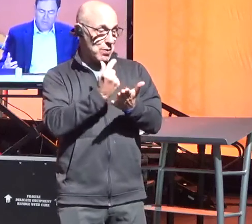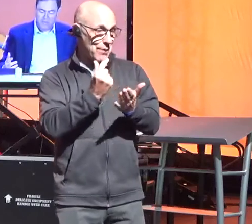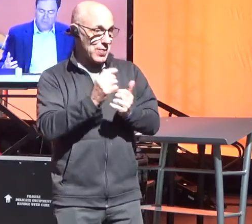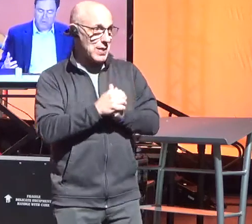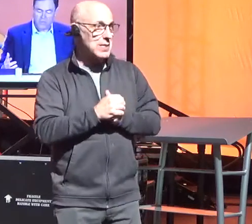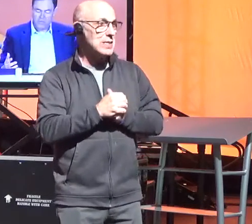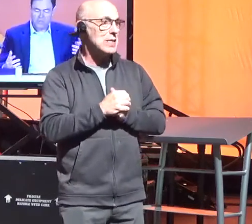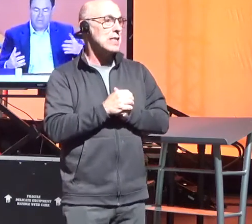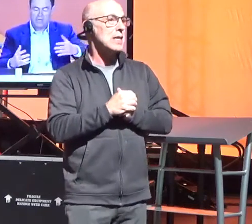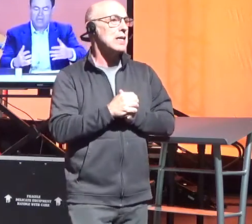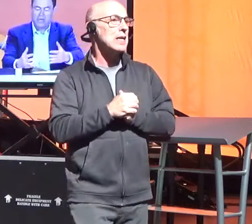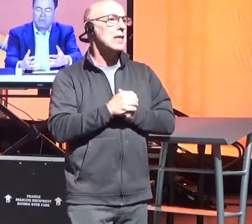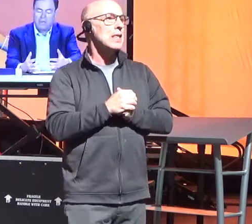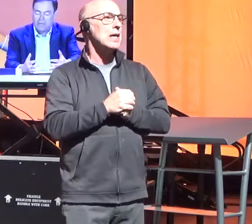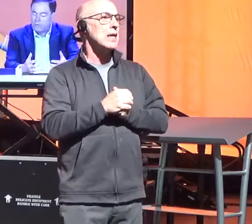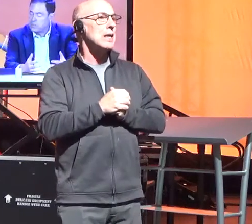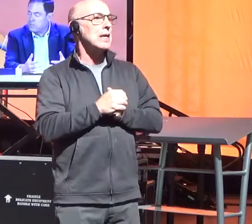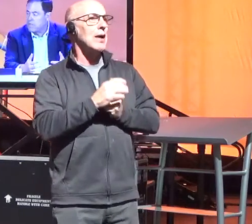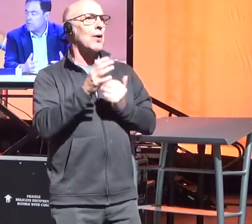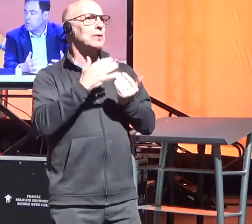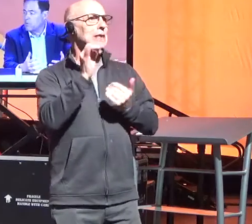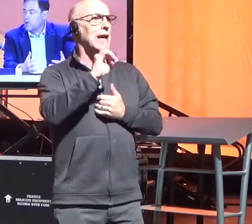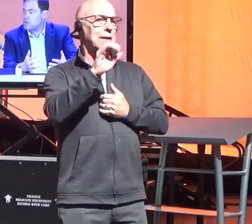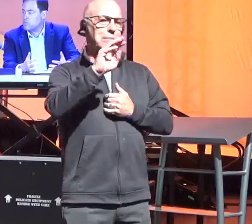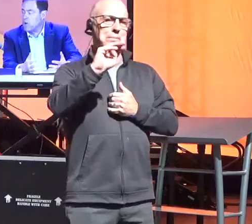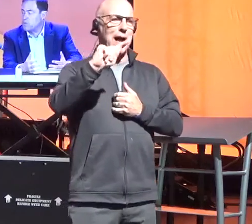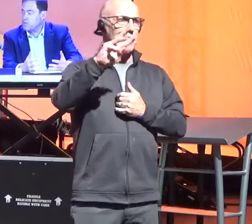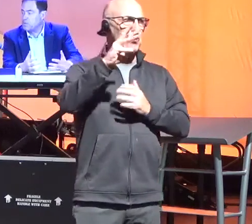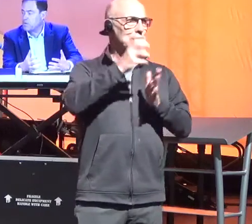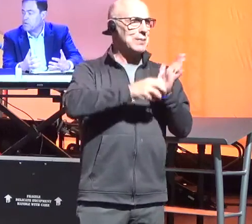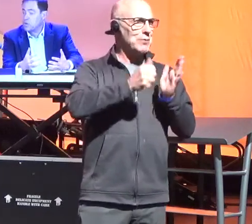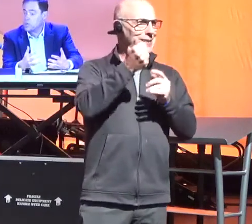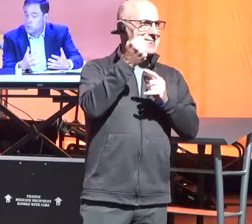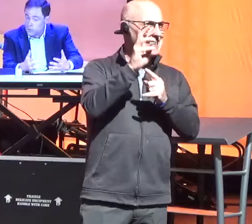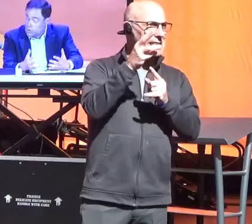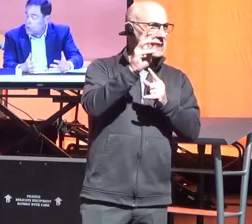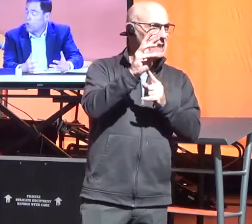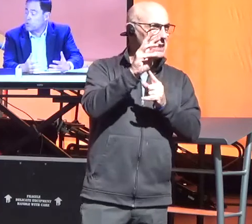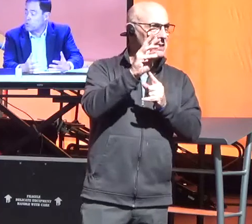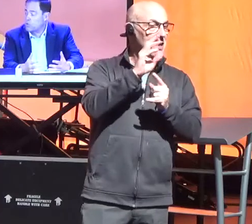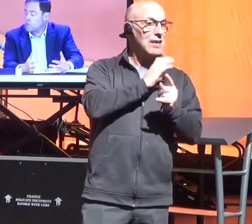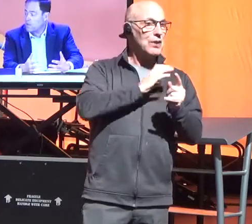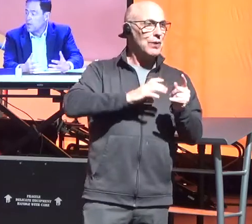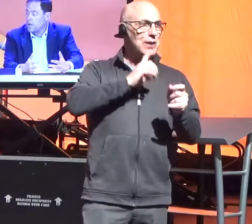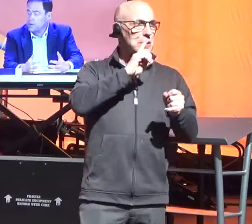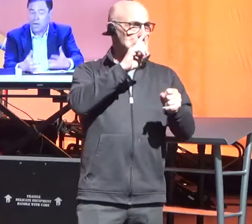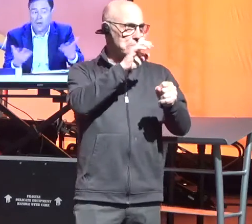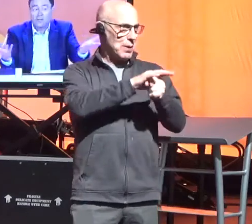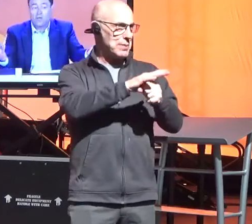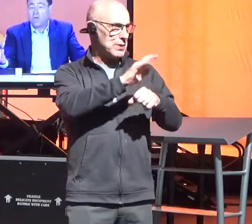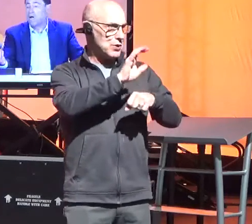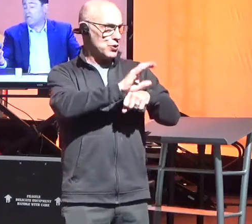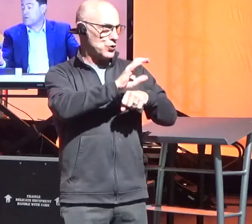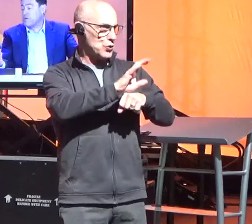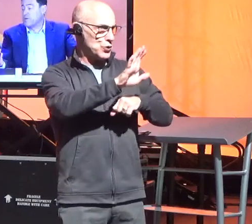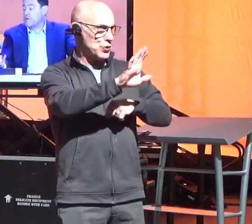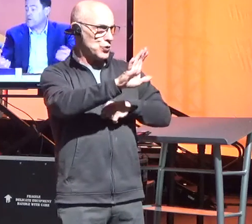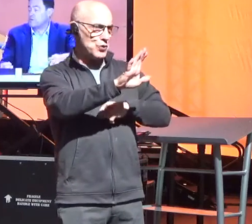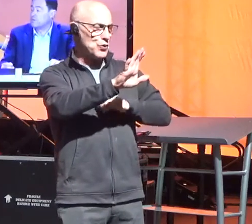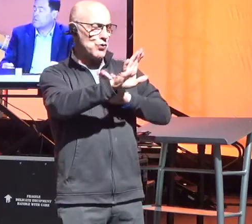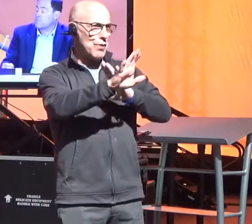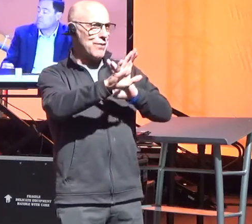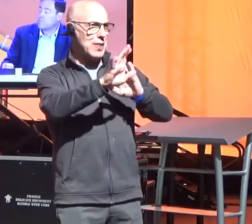would be something we see like in Matthew 16 with Christ's promise to the church, not to a conference like